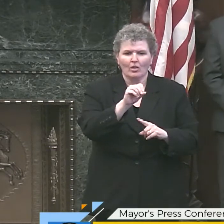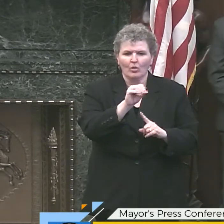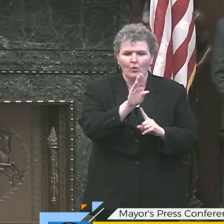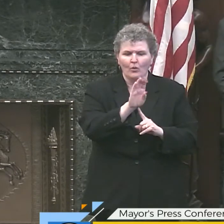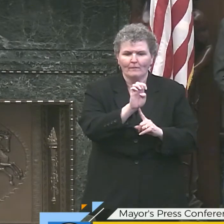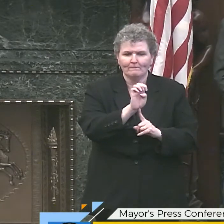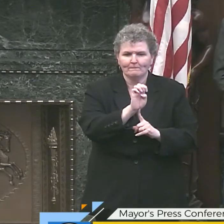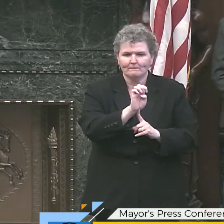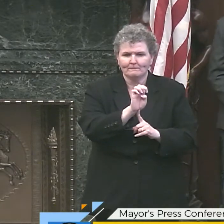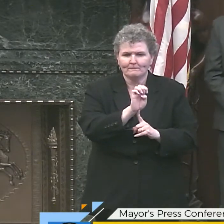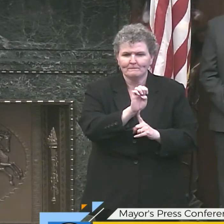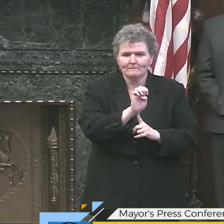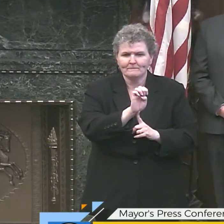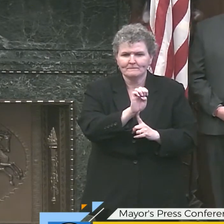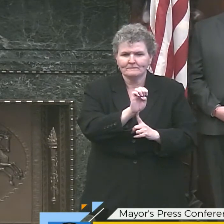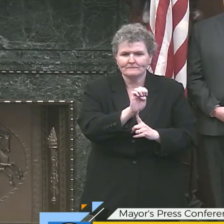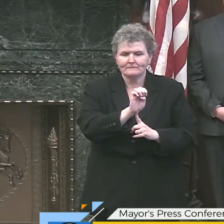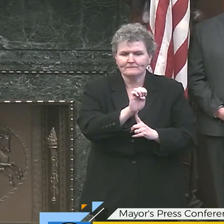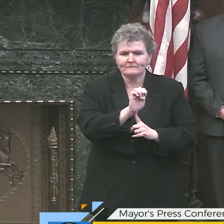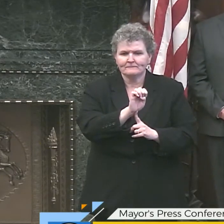Try to unmute you here, Pat.